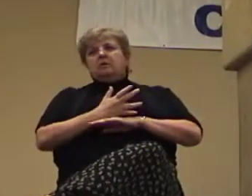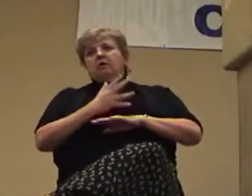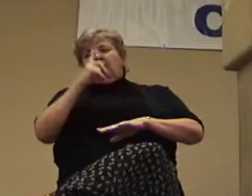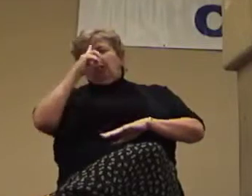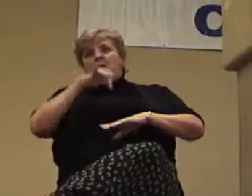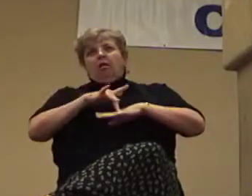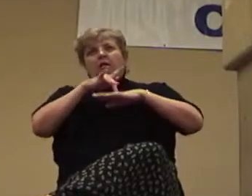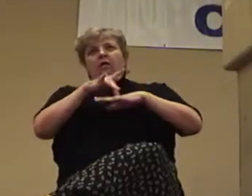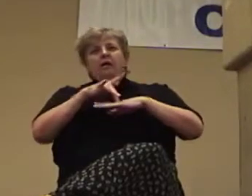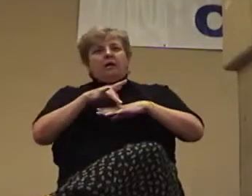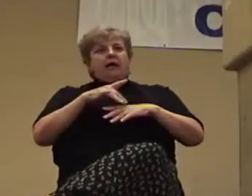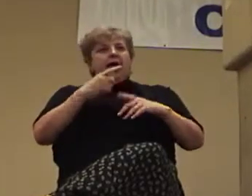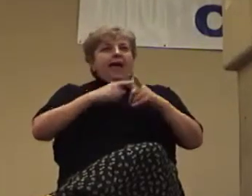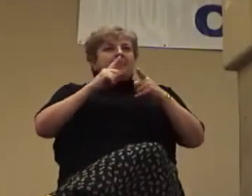watched the Titanic. You know what I